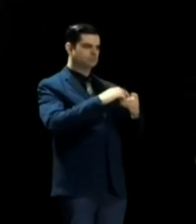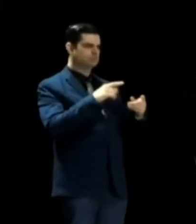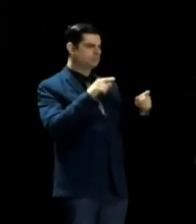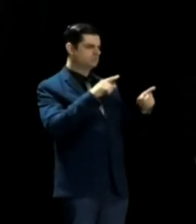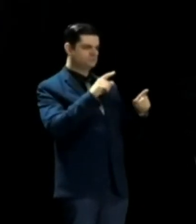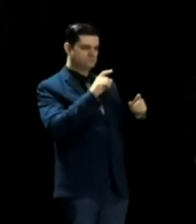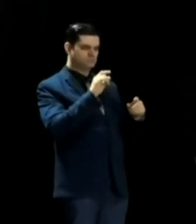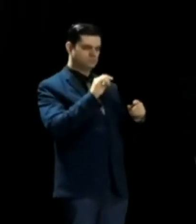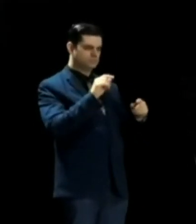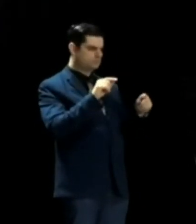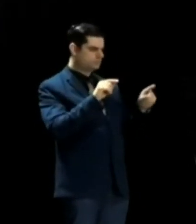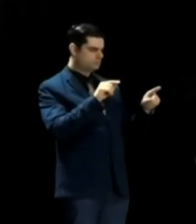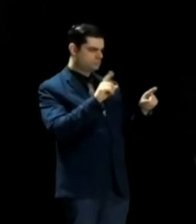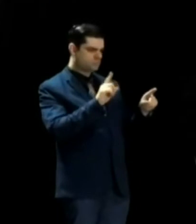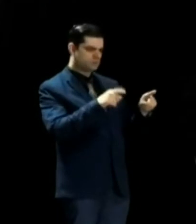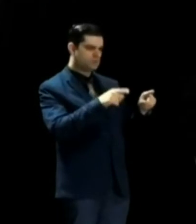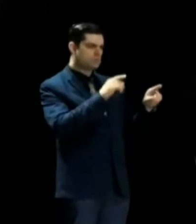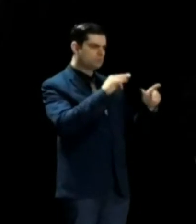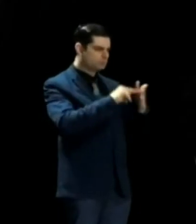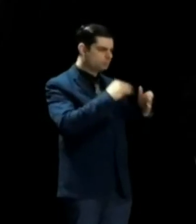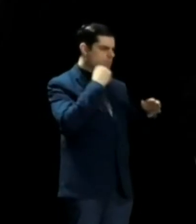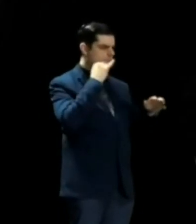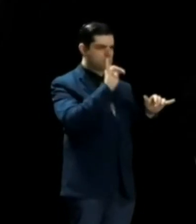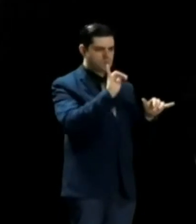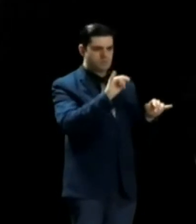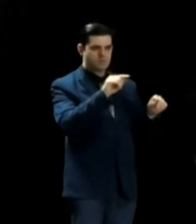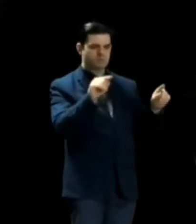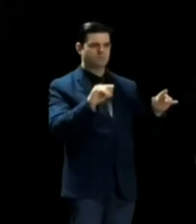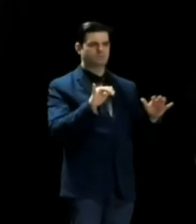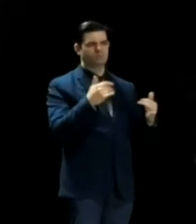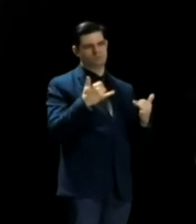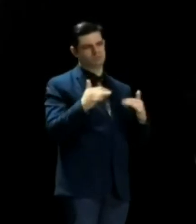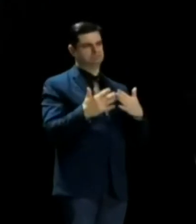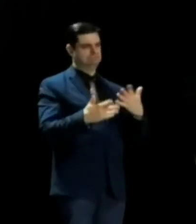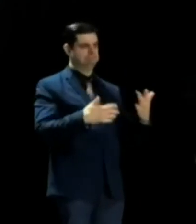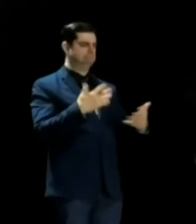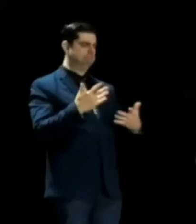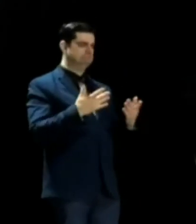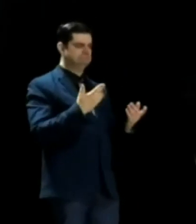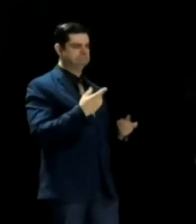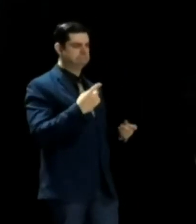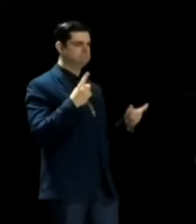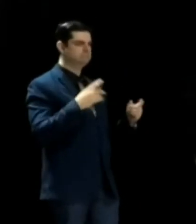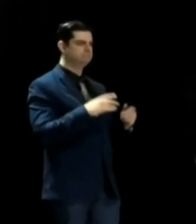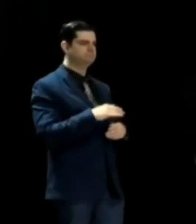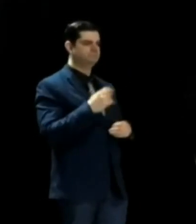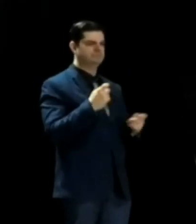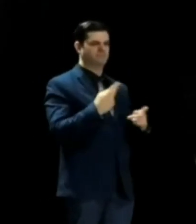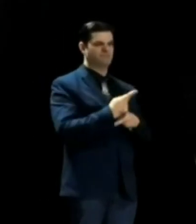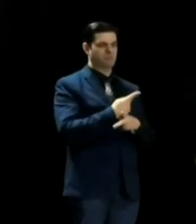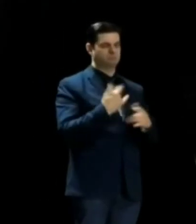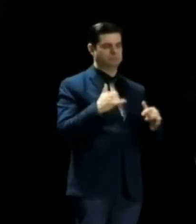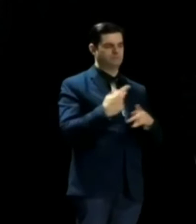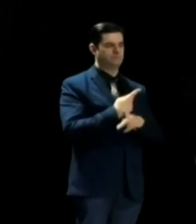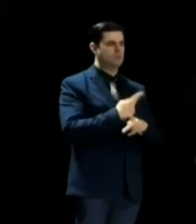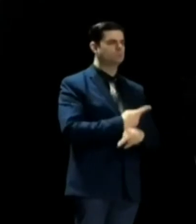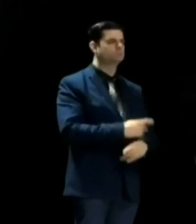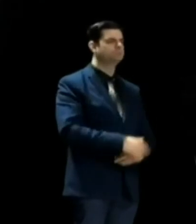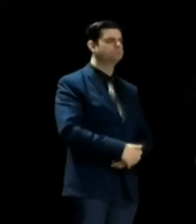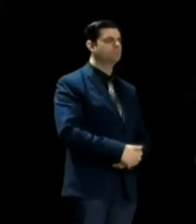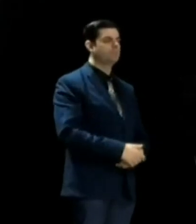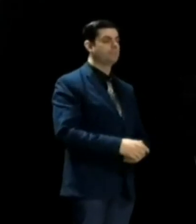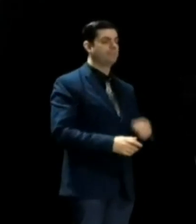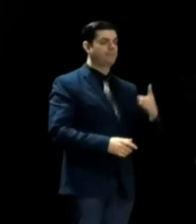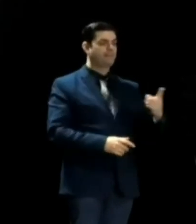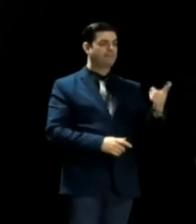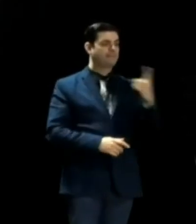hospital. And is that 2 that you're referring to? I know we had at least one of our 5 residents that we